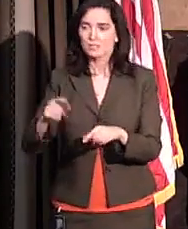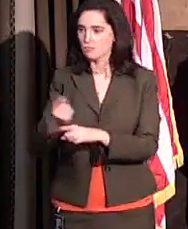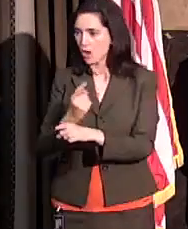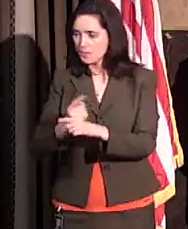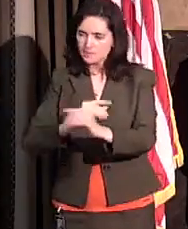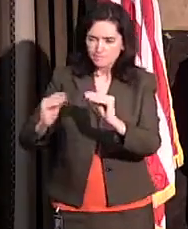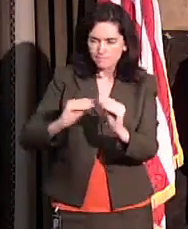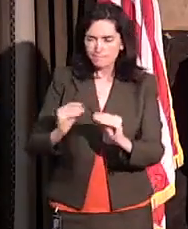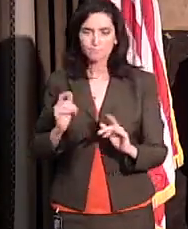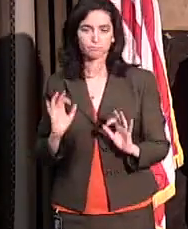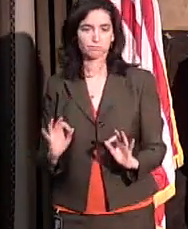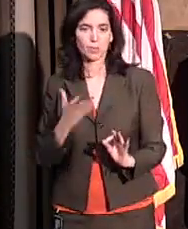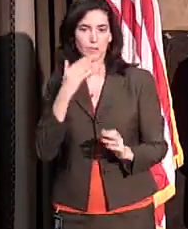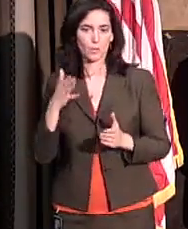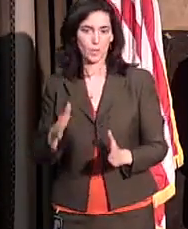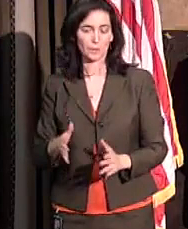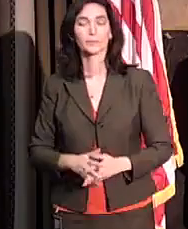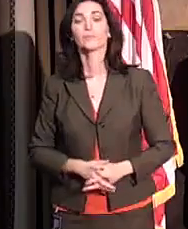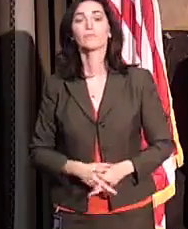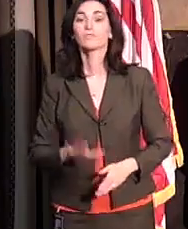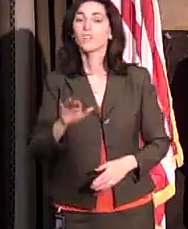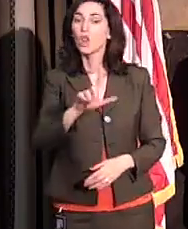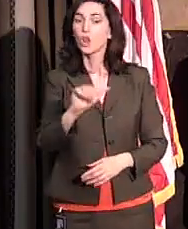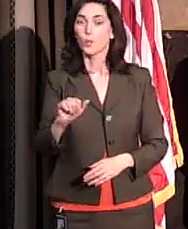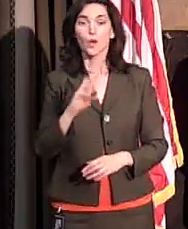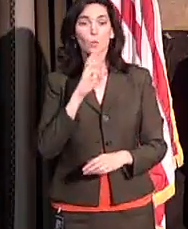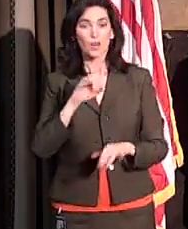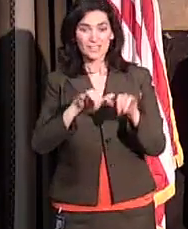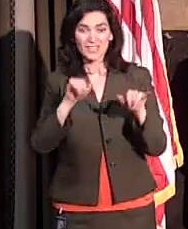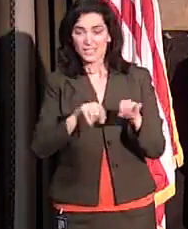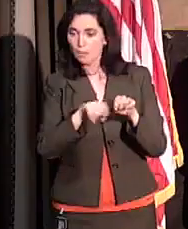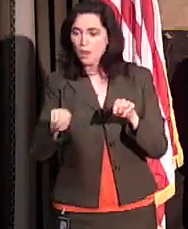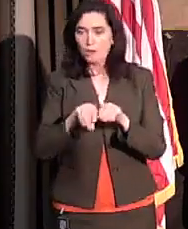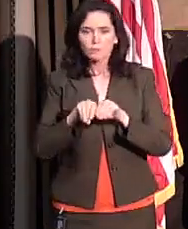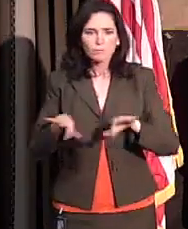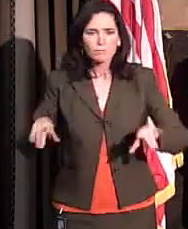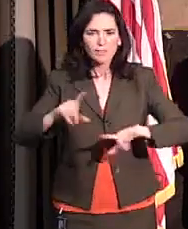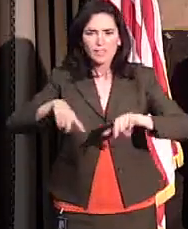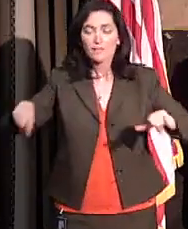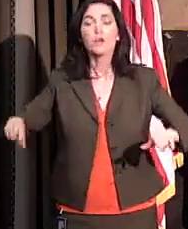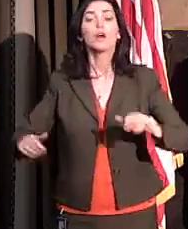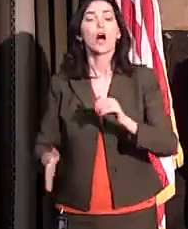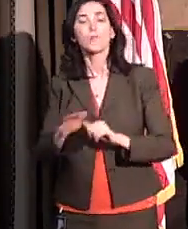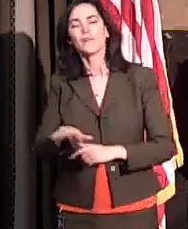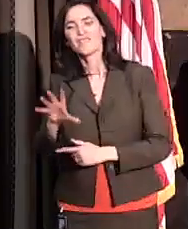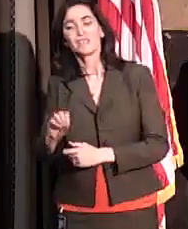Over 50% of Louisiana's water systems have infrastructure that is over 50 years old.